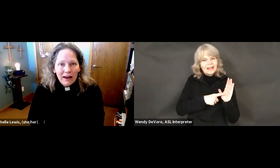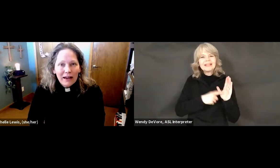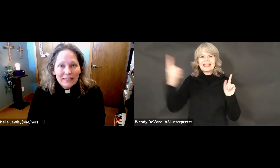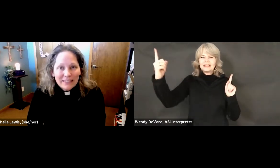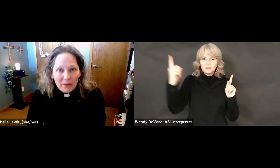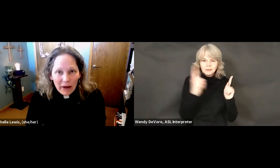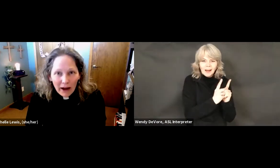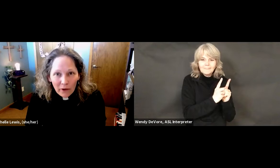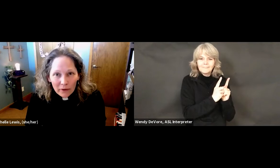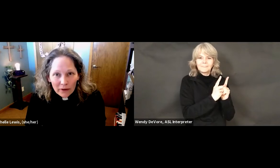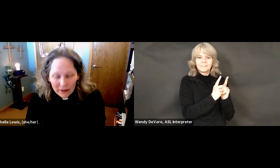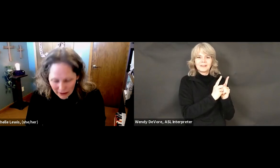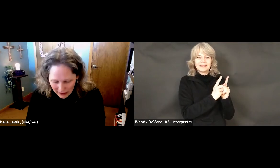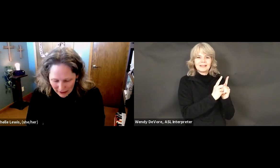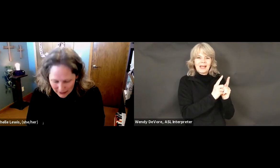And